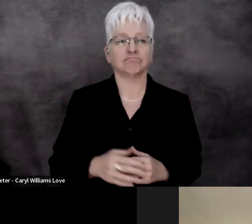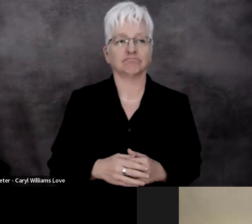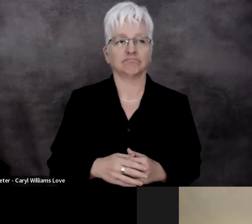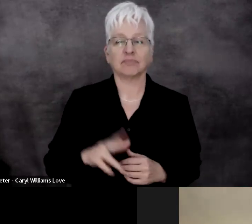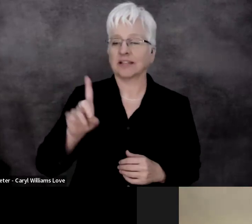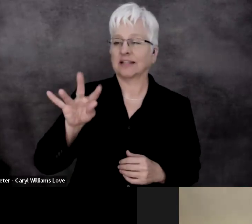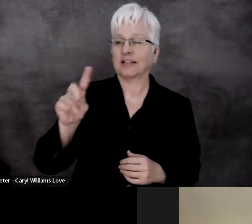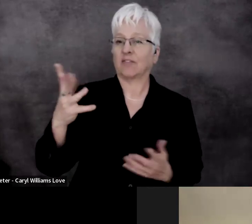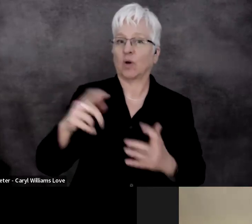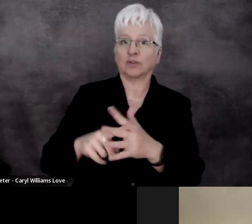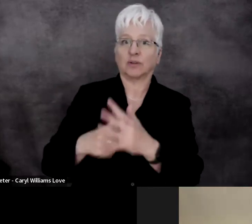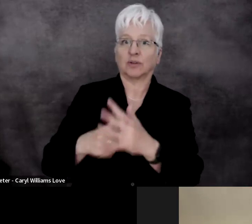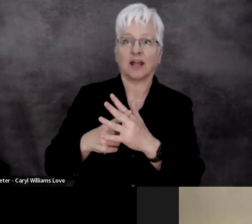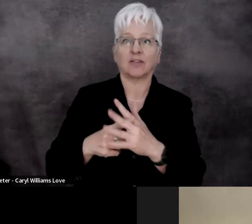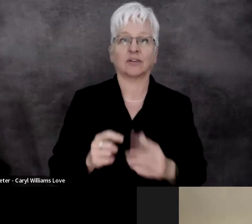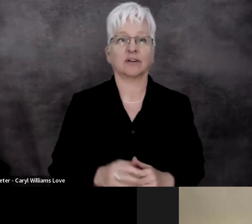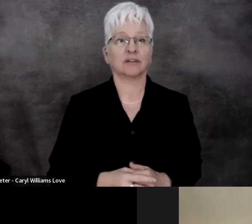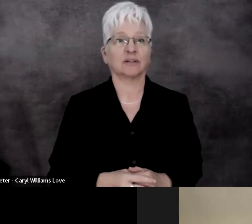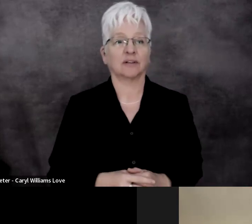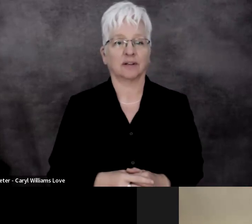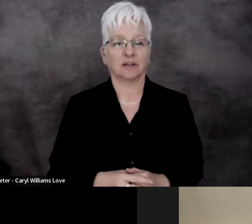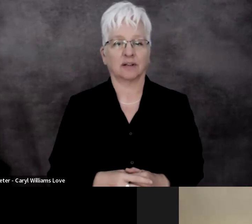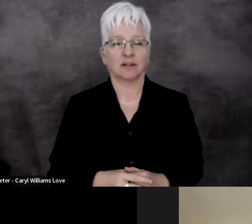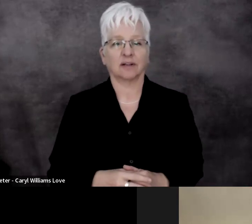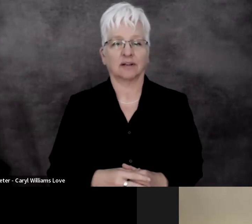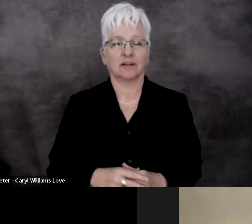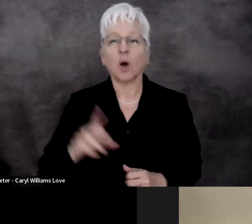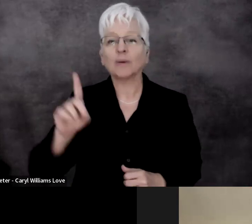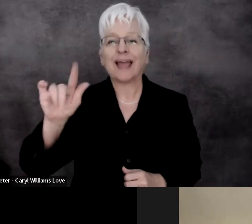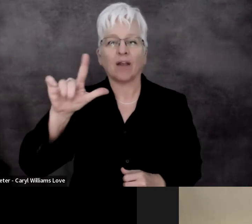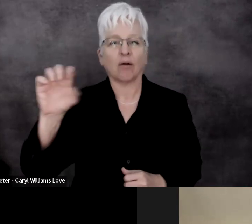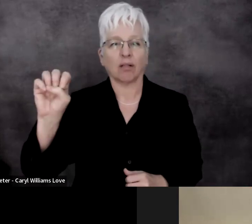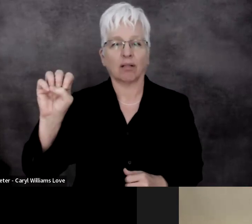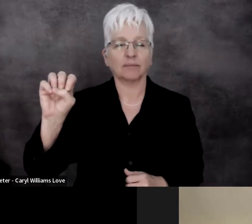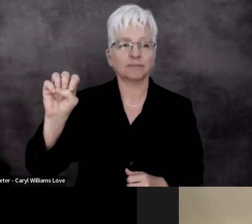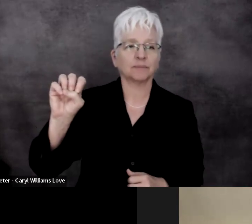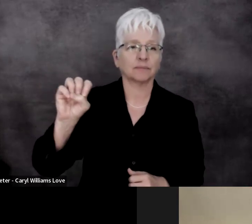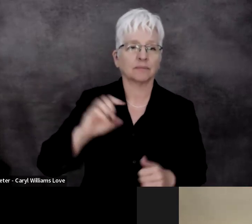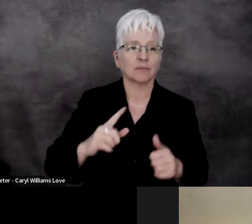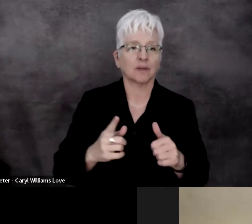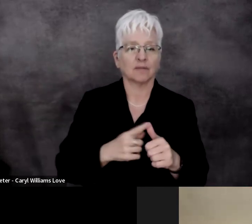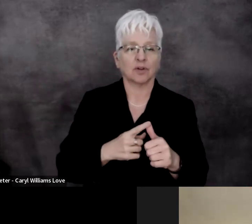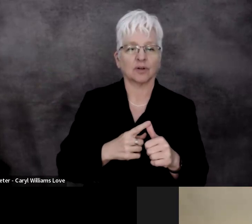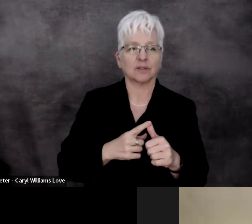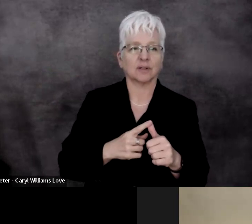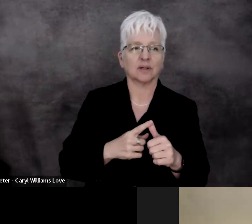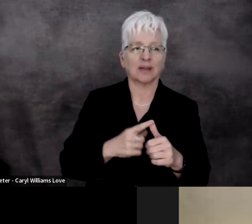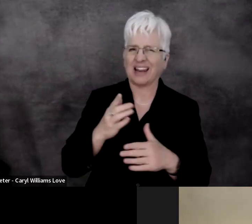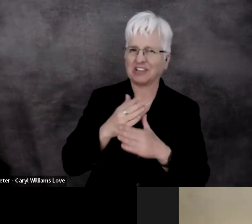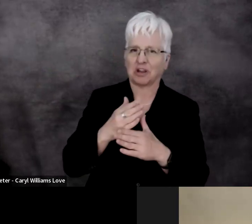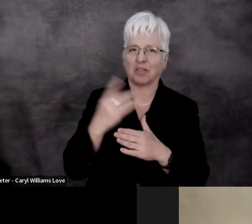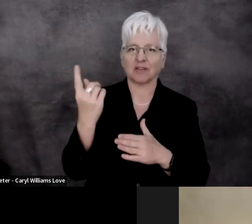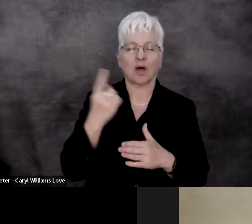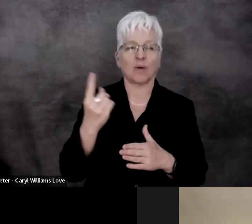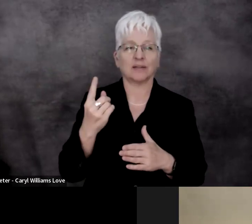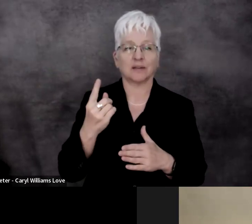off? I don't know, do you want me to do the intro piece or no? Well, here, so first what I'll say is, and I've shared this with everyone, as